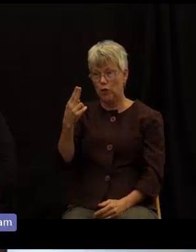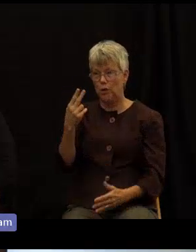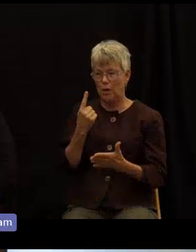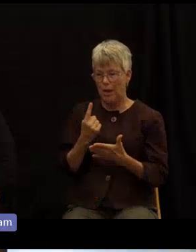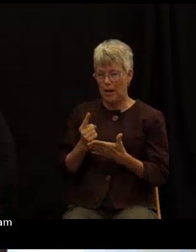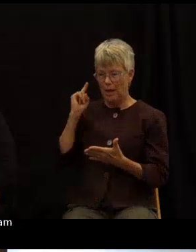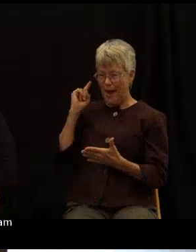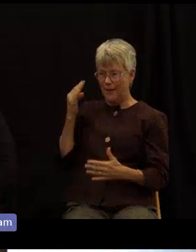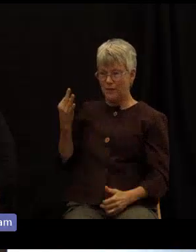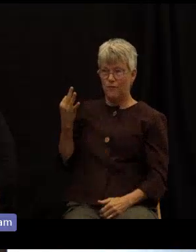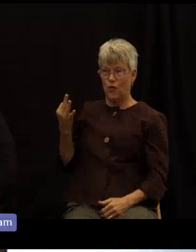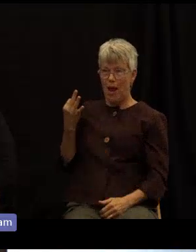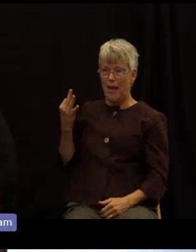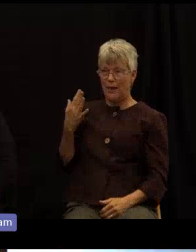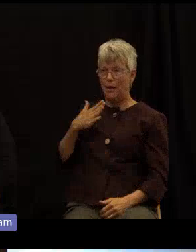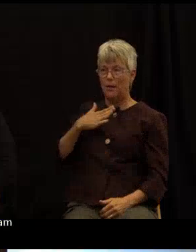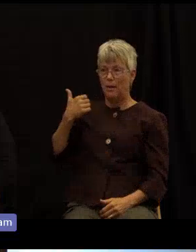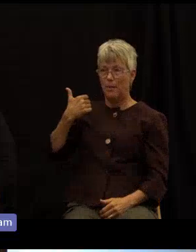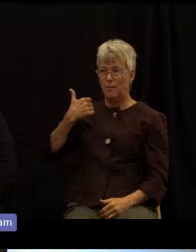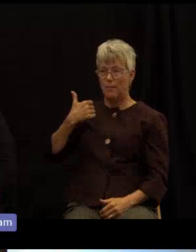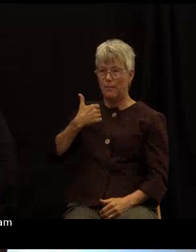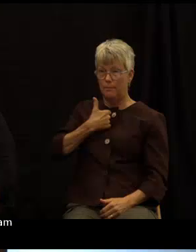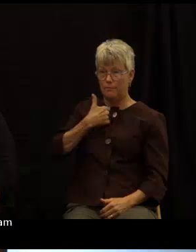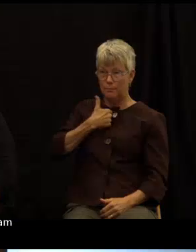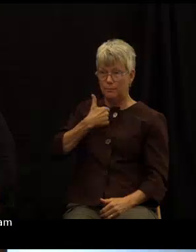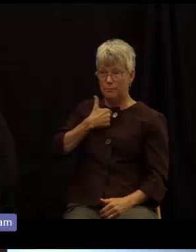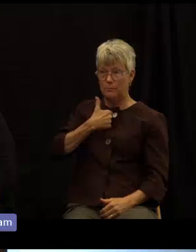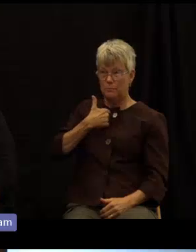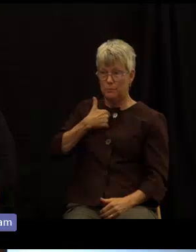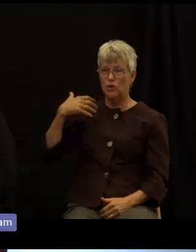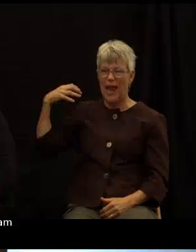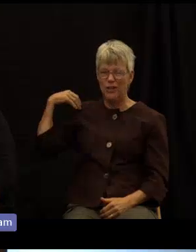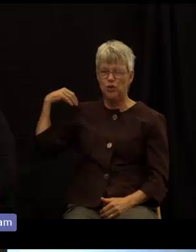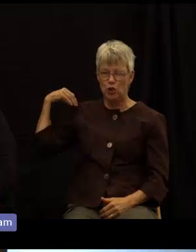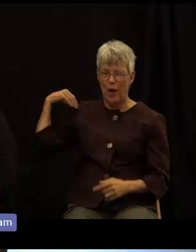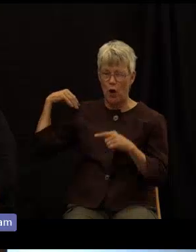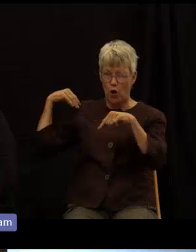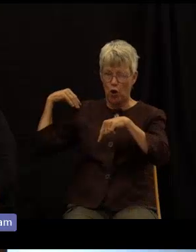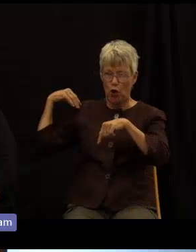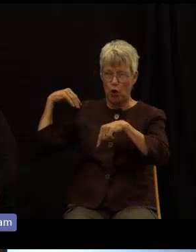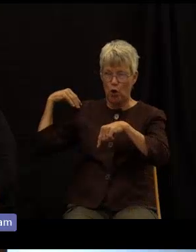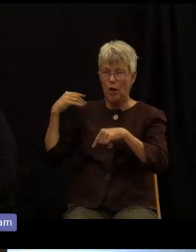myself as chair of this board of trustees and,